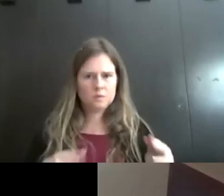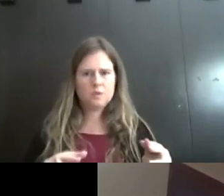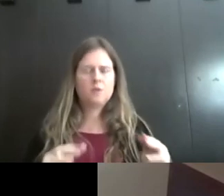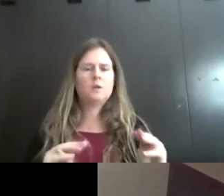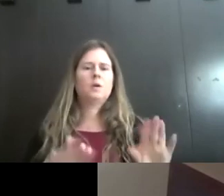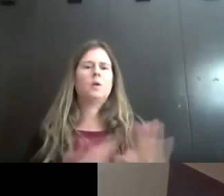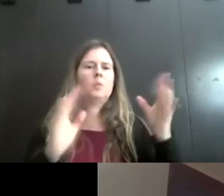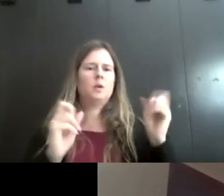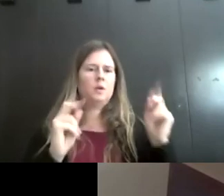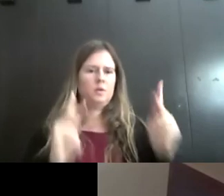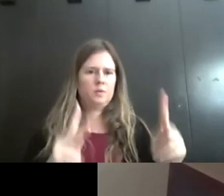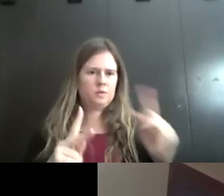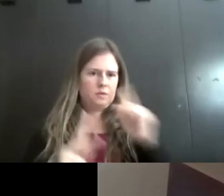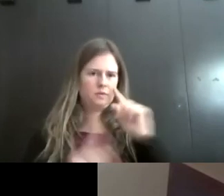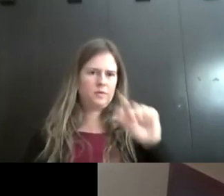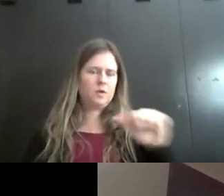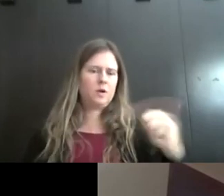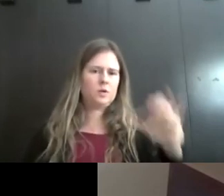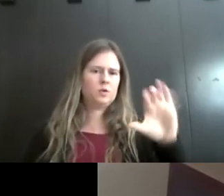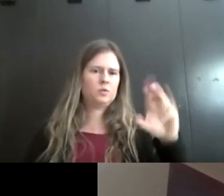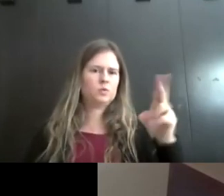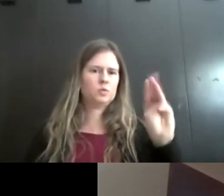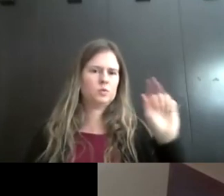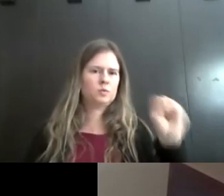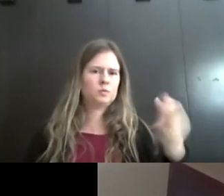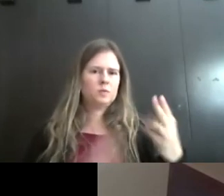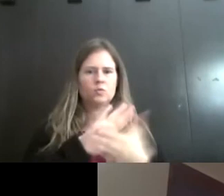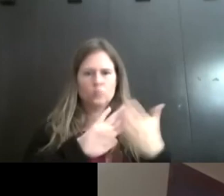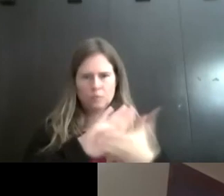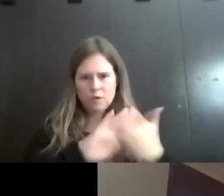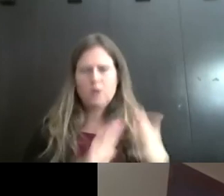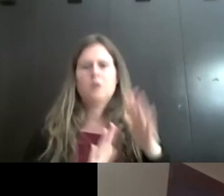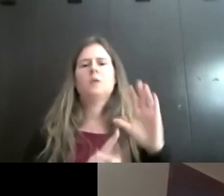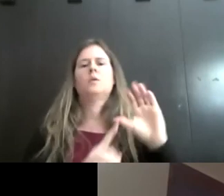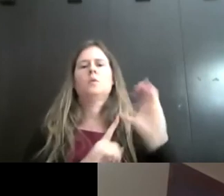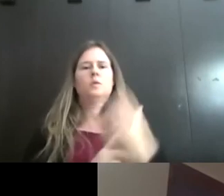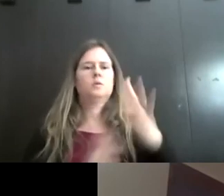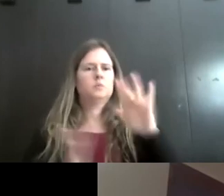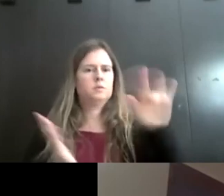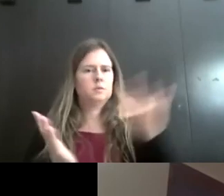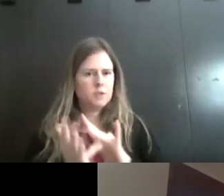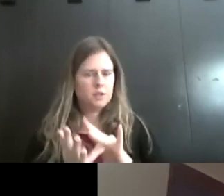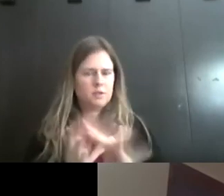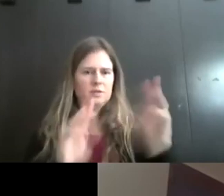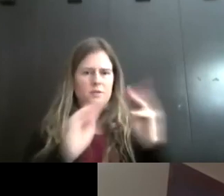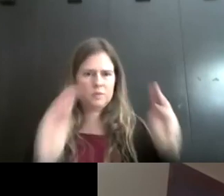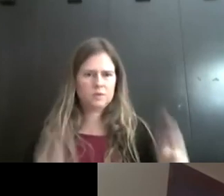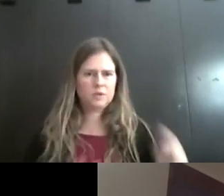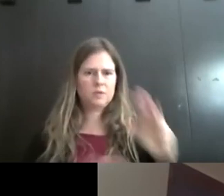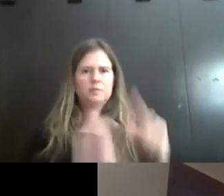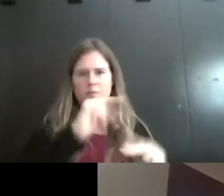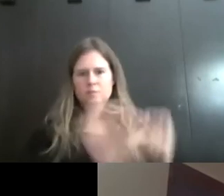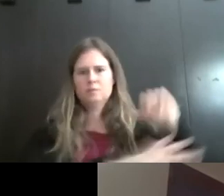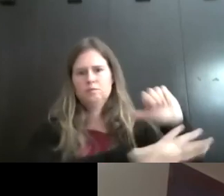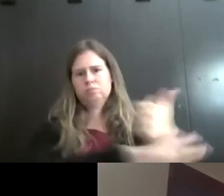for other Chumash-run cultural centers and museums to be built in the